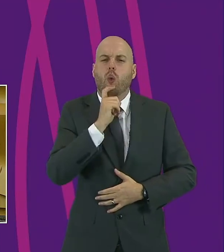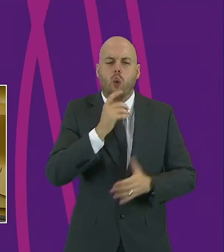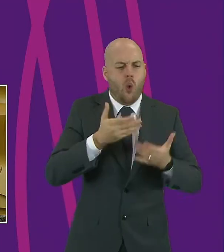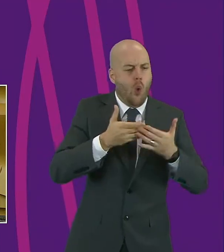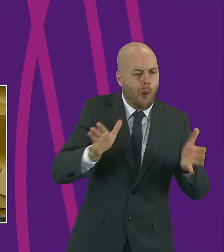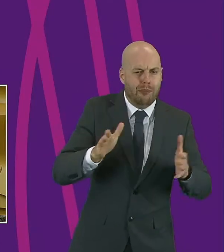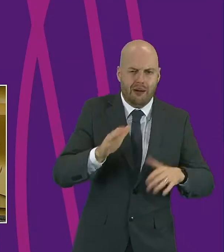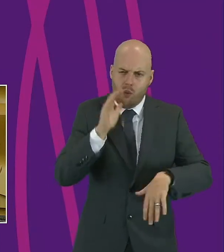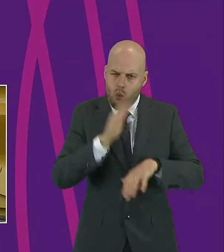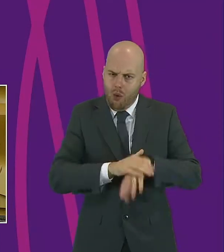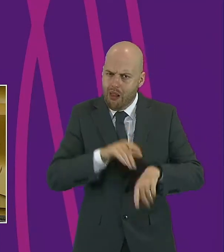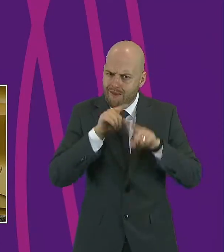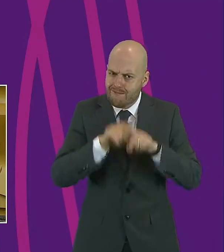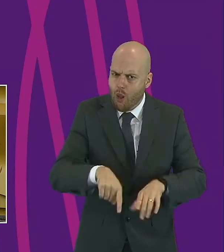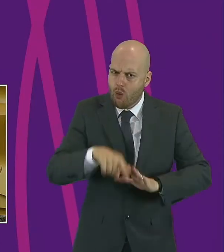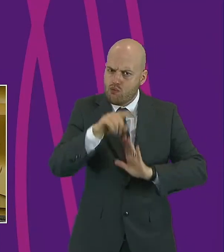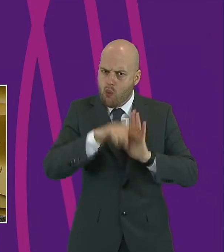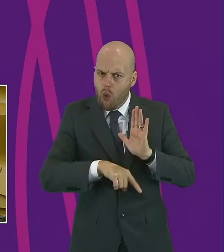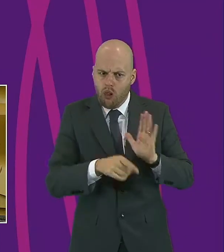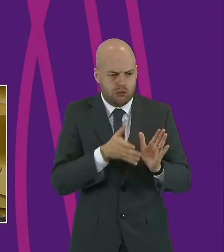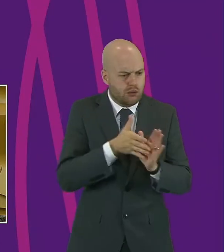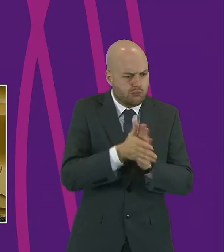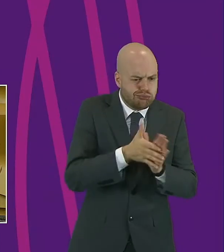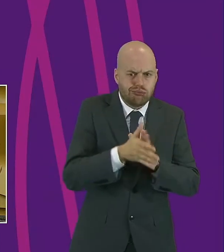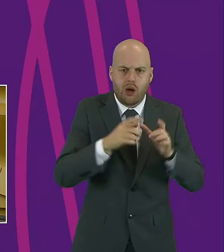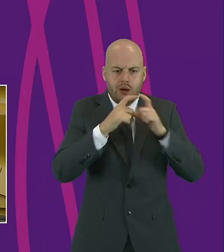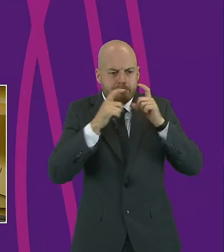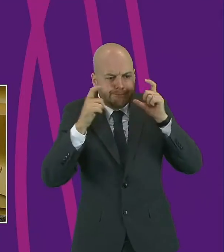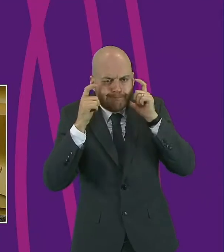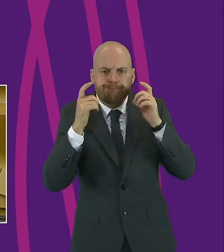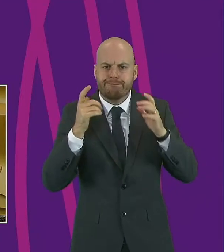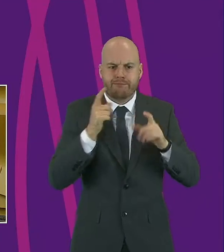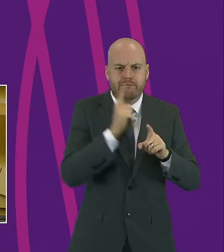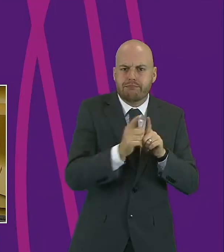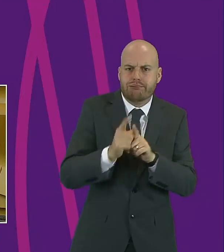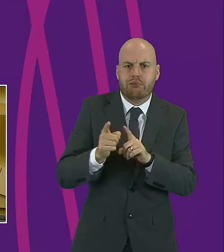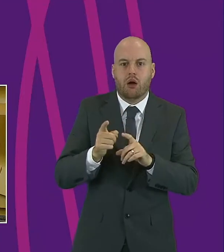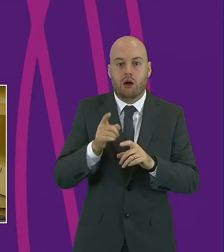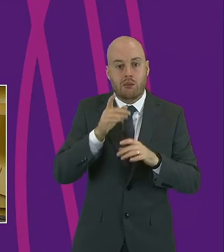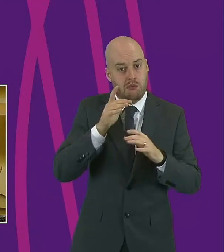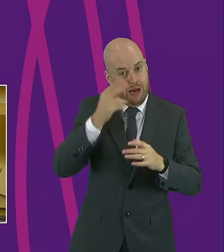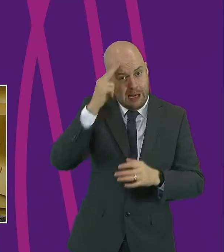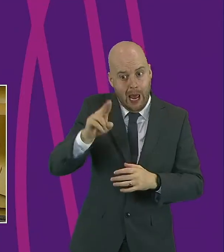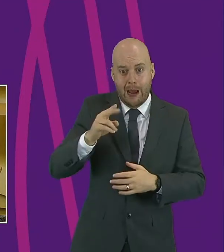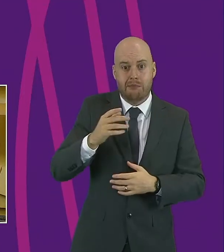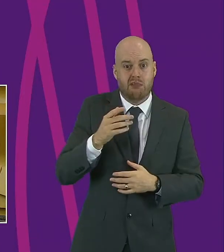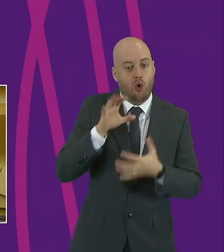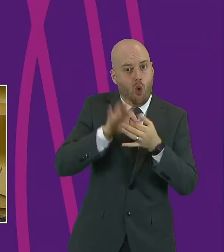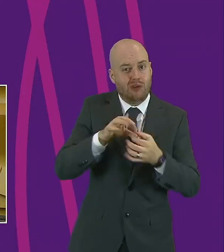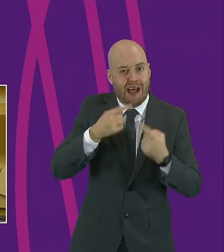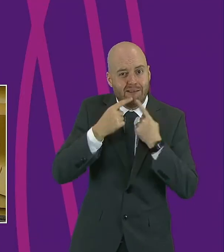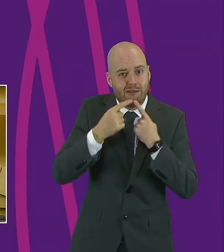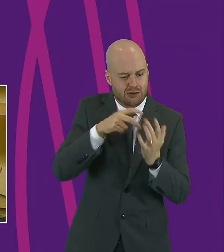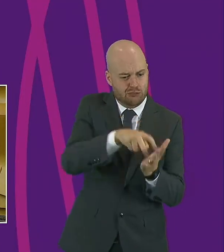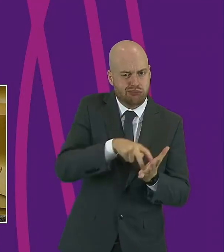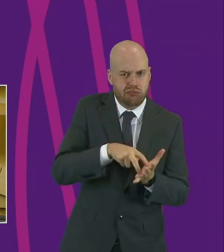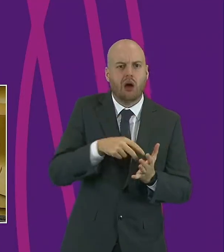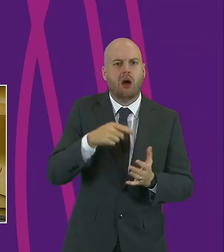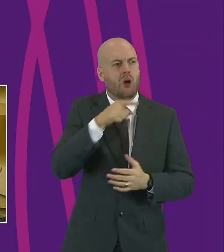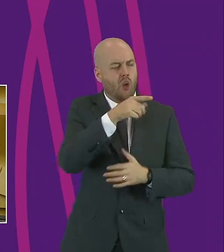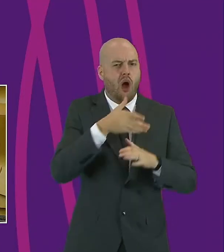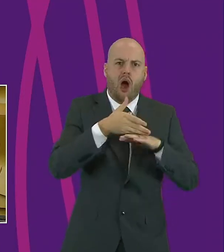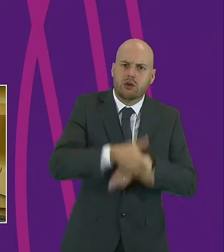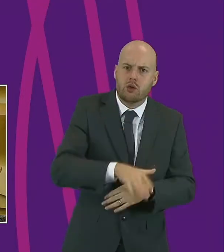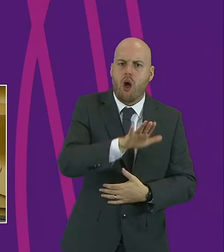to stick to the rules and guidance on ventilation, hygiene, face coverings, contact details and physical distancing. Their efforts are hugely